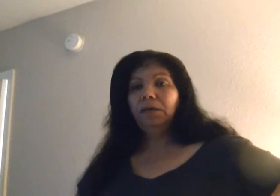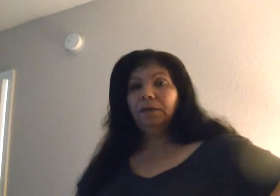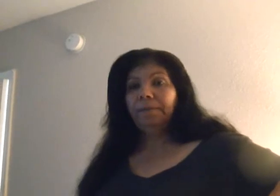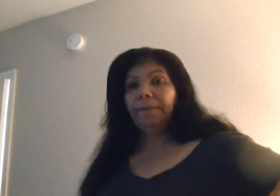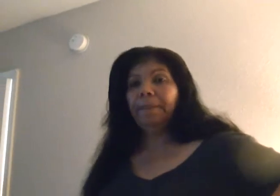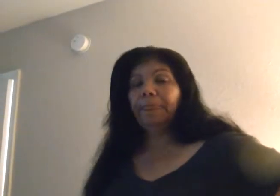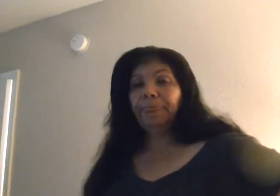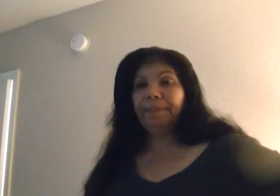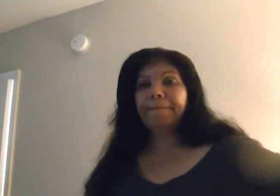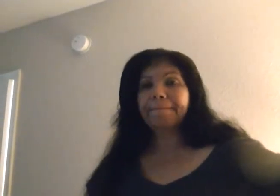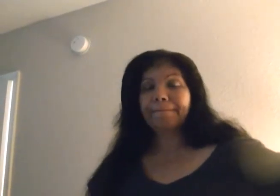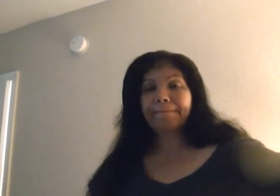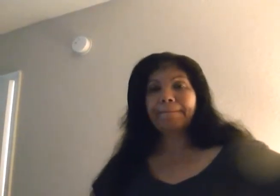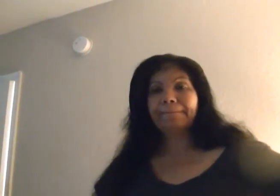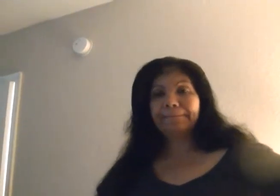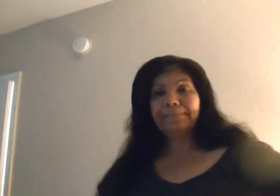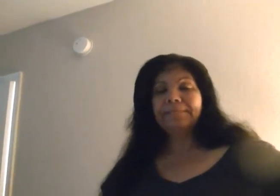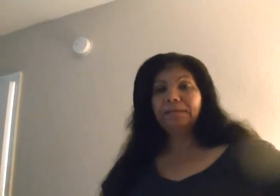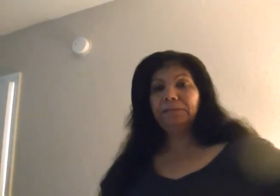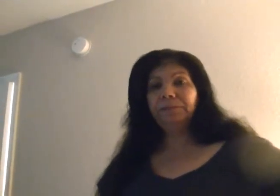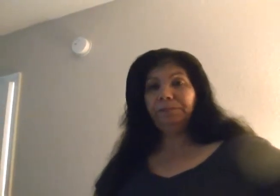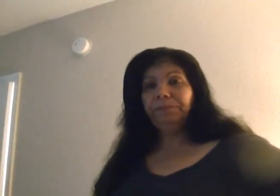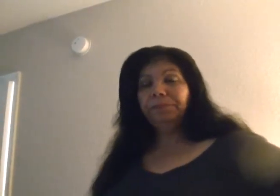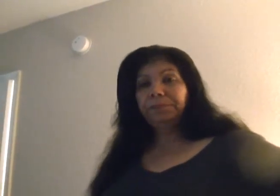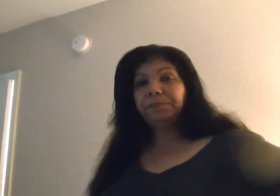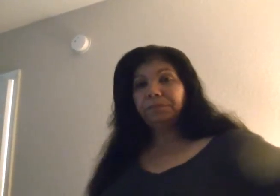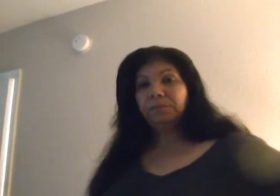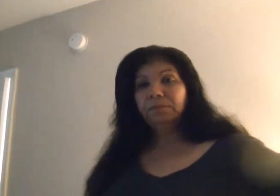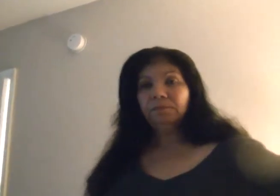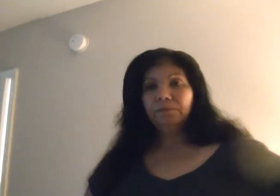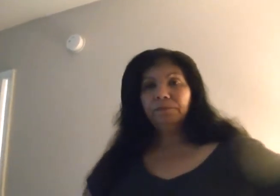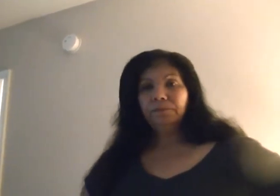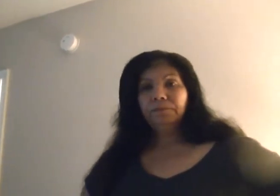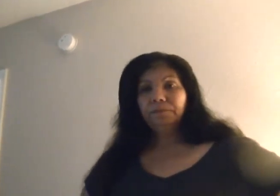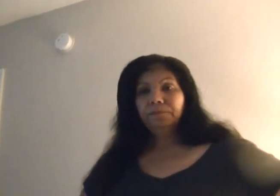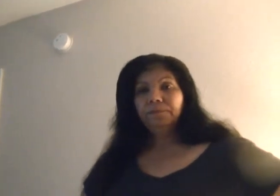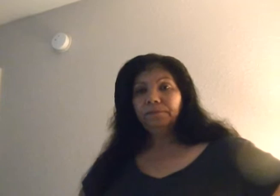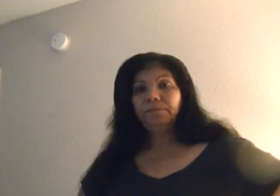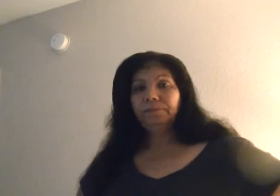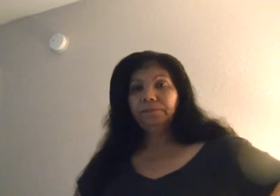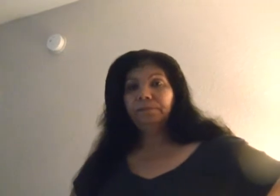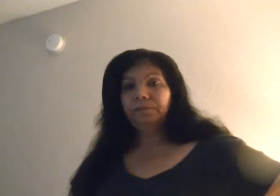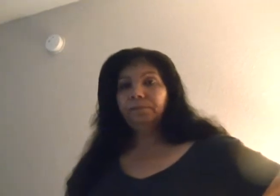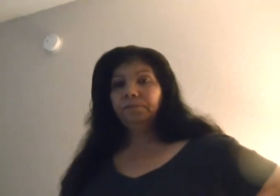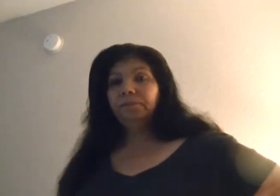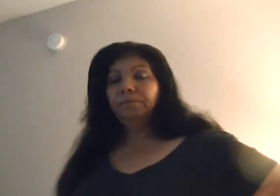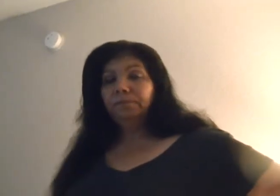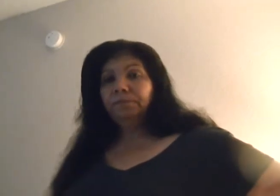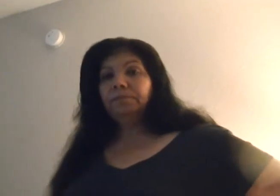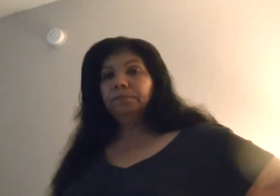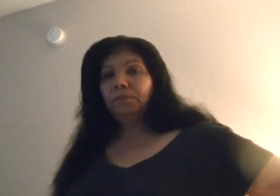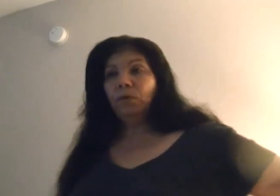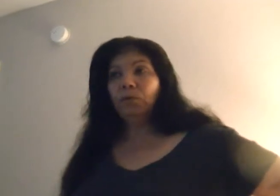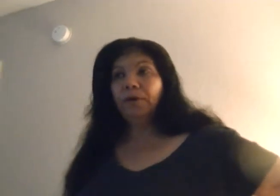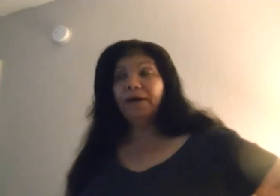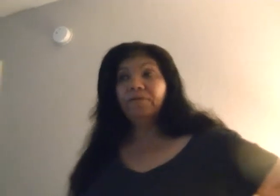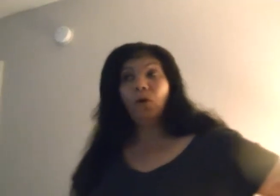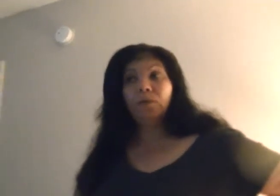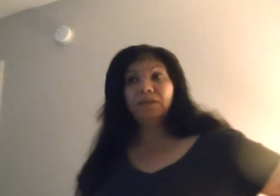that, when the enemy's coming in and attacking, that's how you know God is aiming for something, that he's aiming at a blessing in your life. Well, the way I've always said